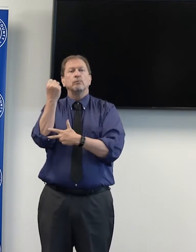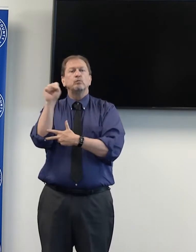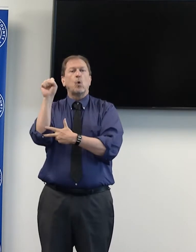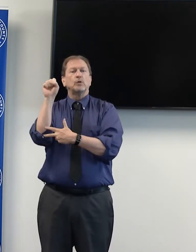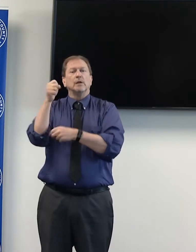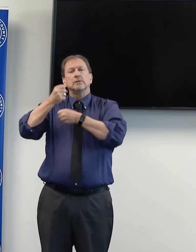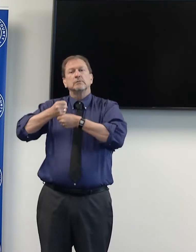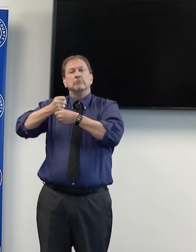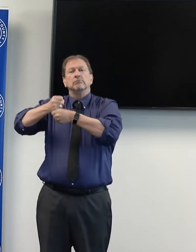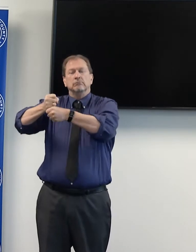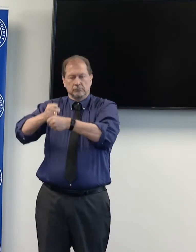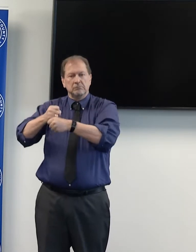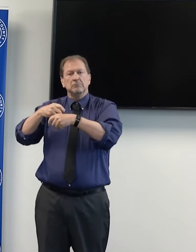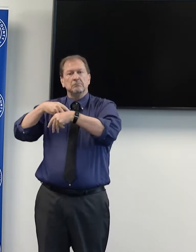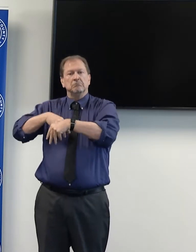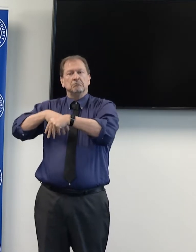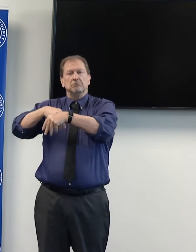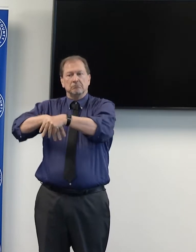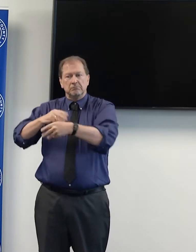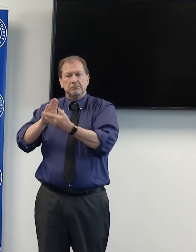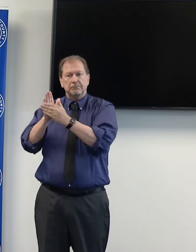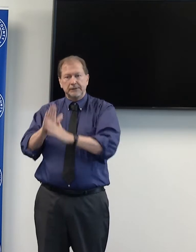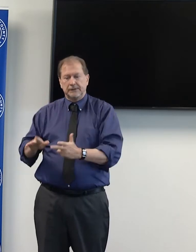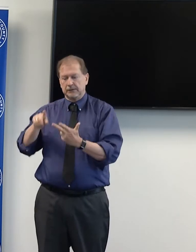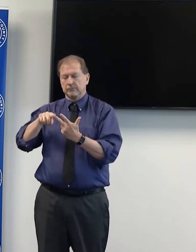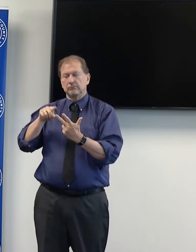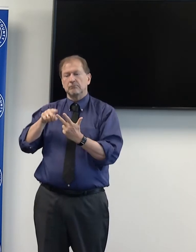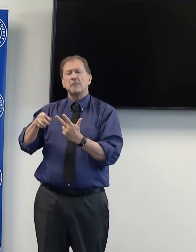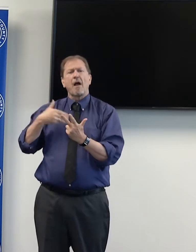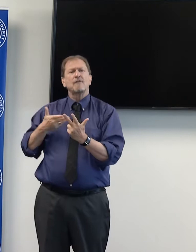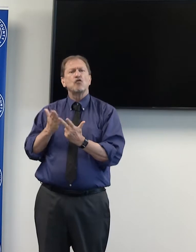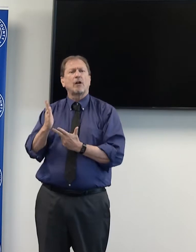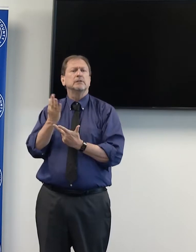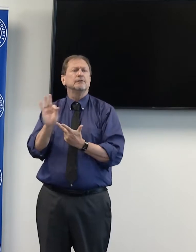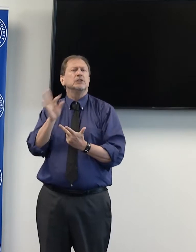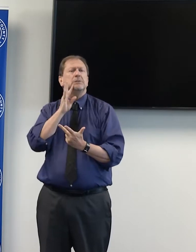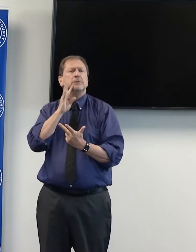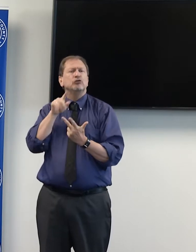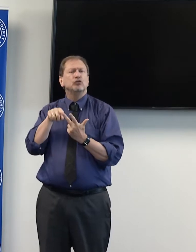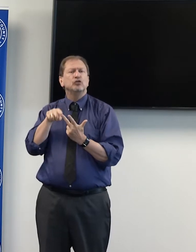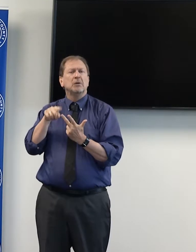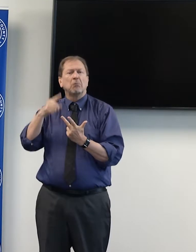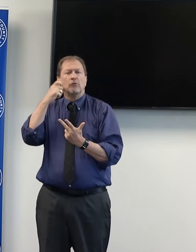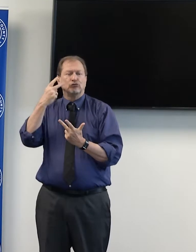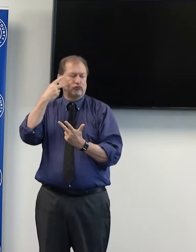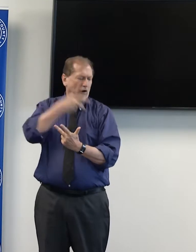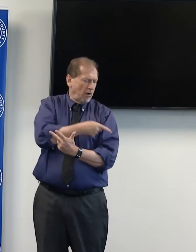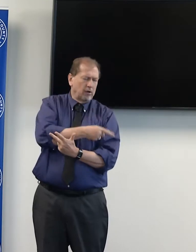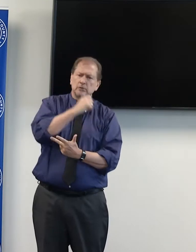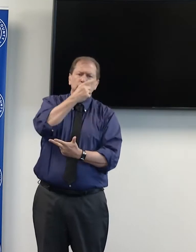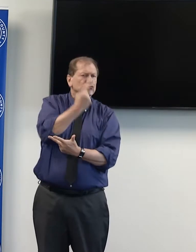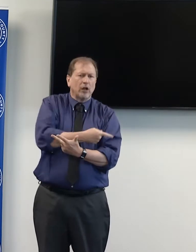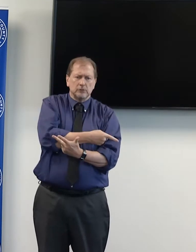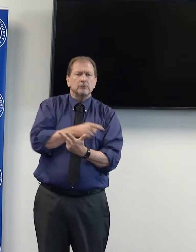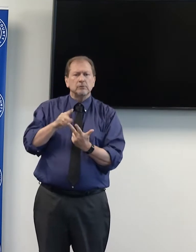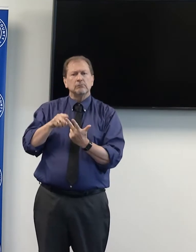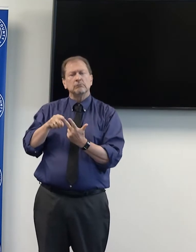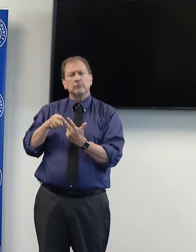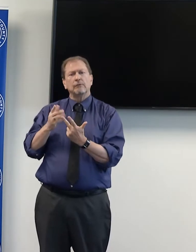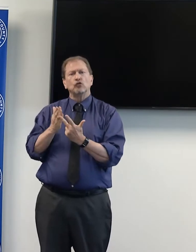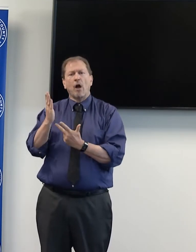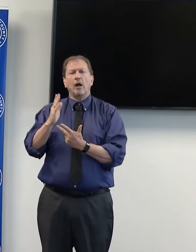out the injustice of George Floyd's murder and the racism